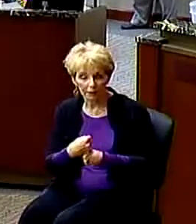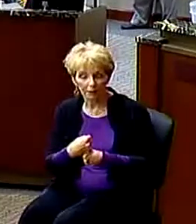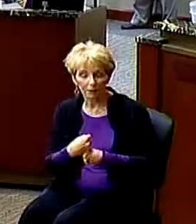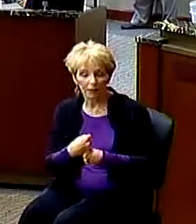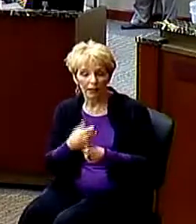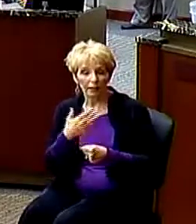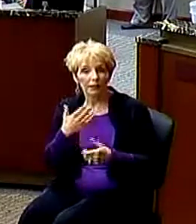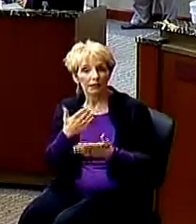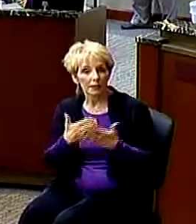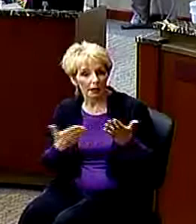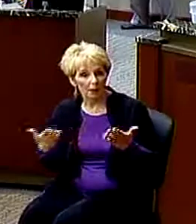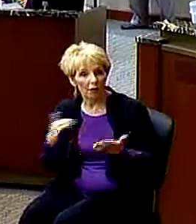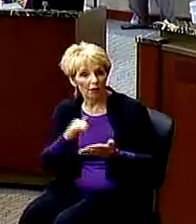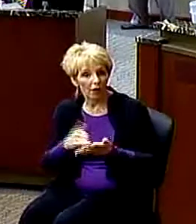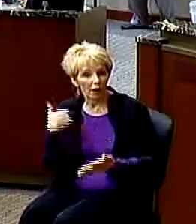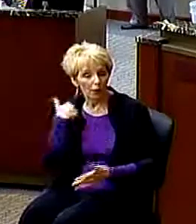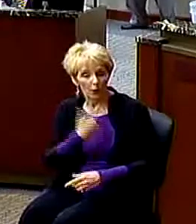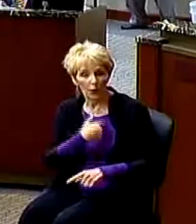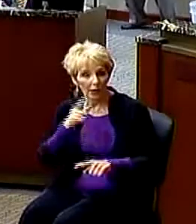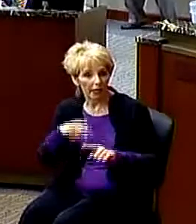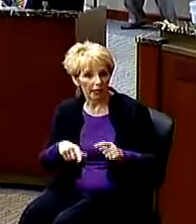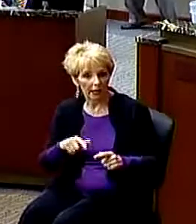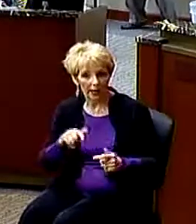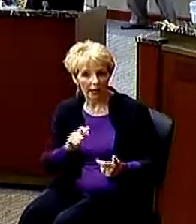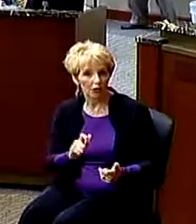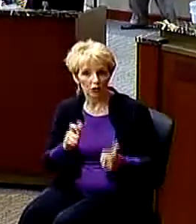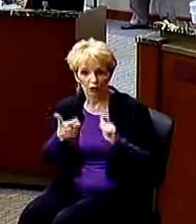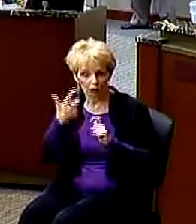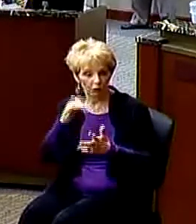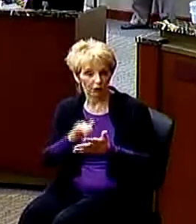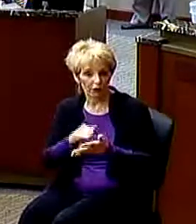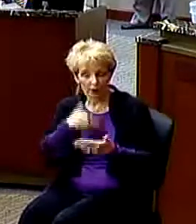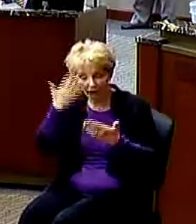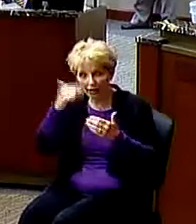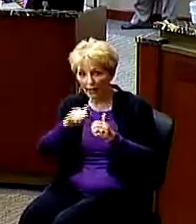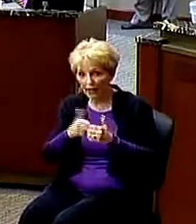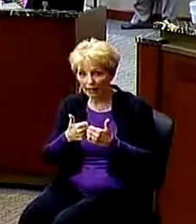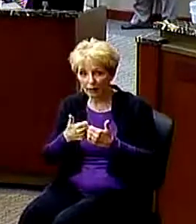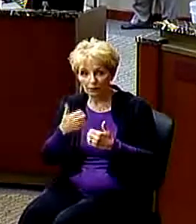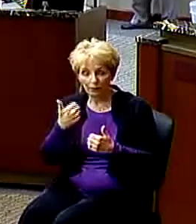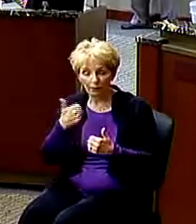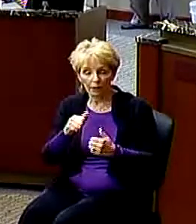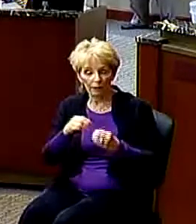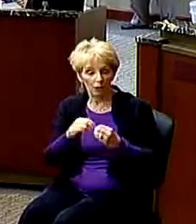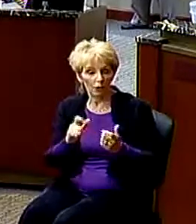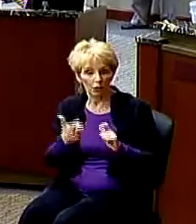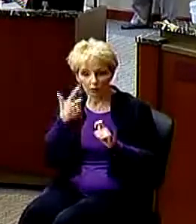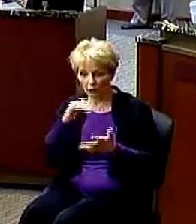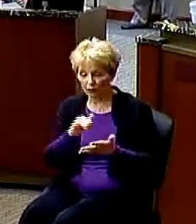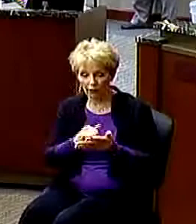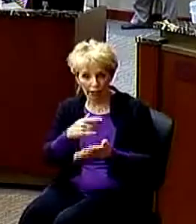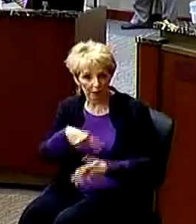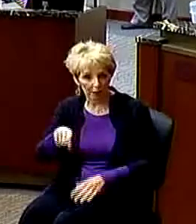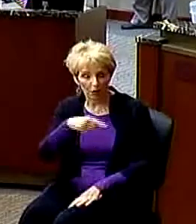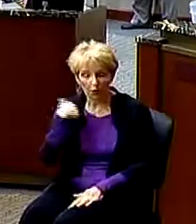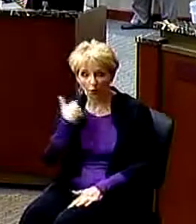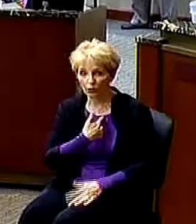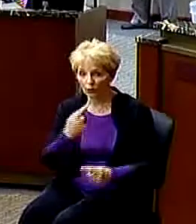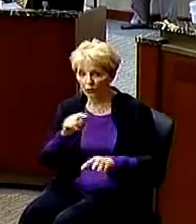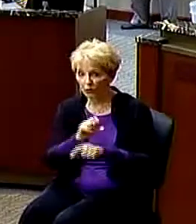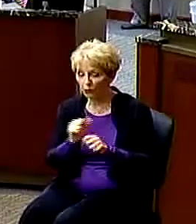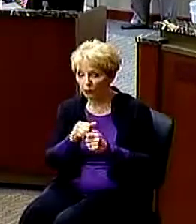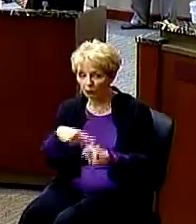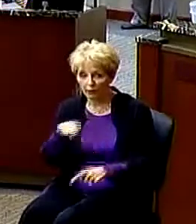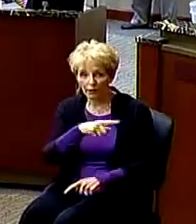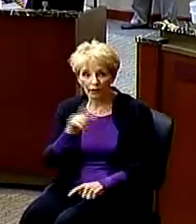you have created something that we cannot adjust for. I don't know how to make any more adjustments for them. We try to work with our